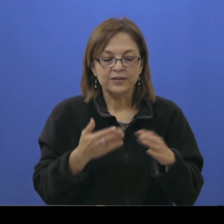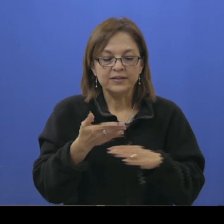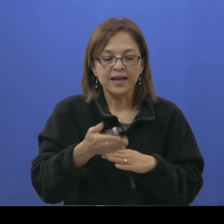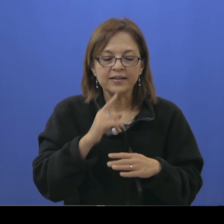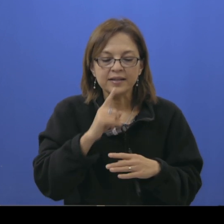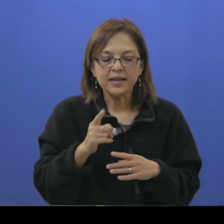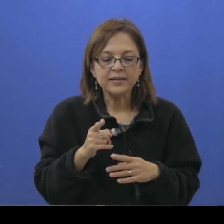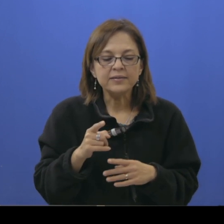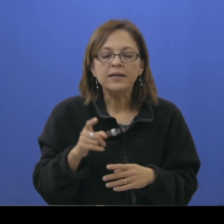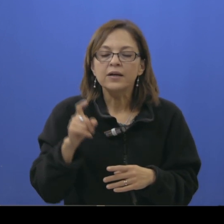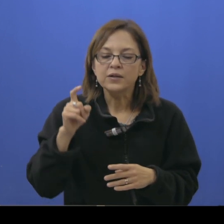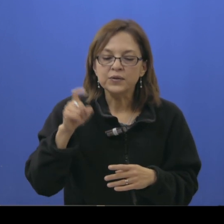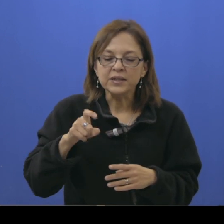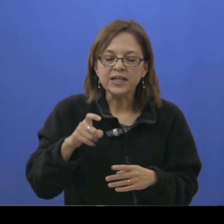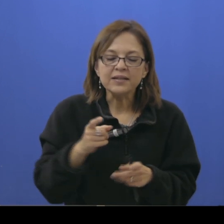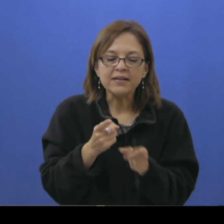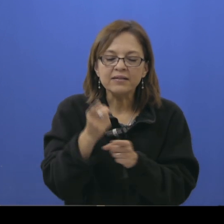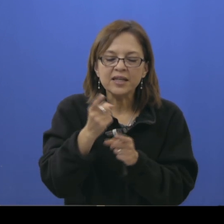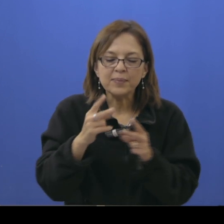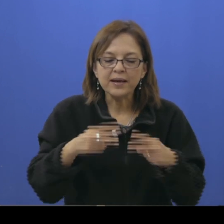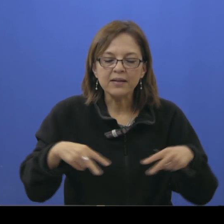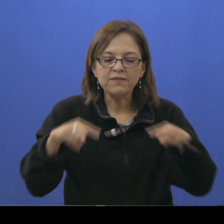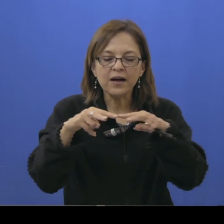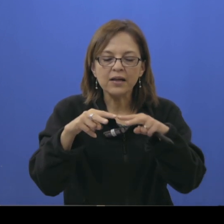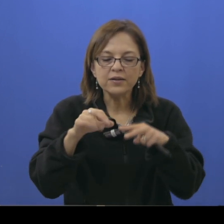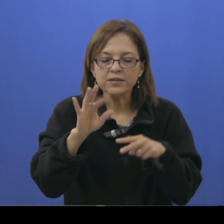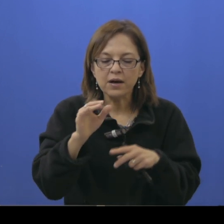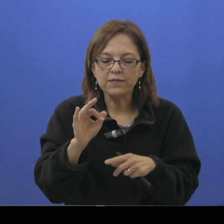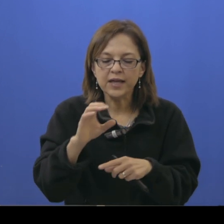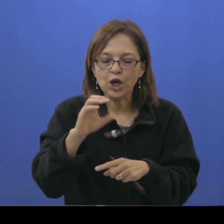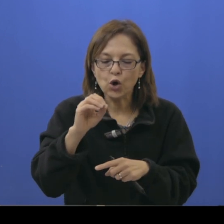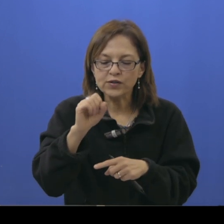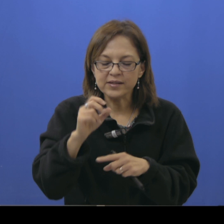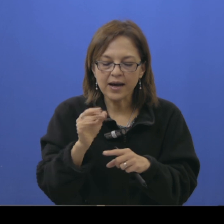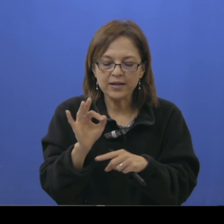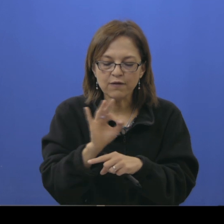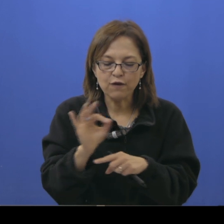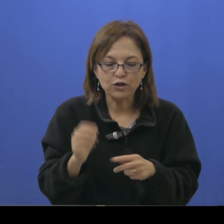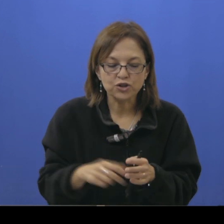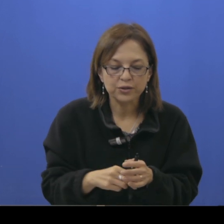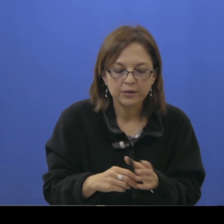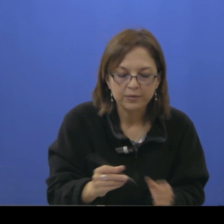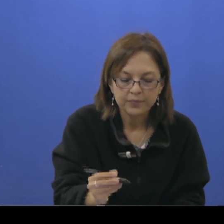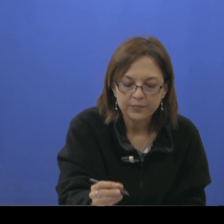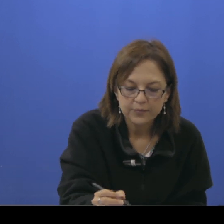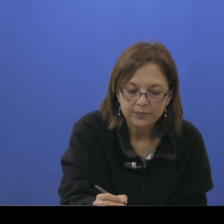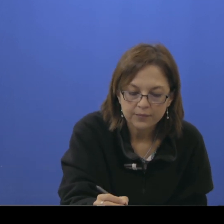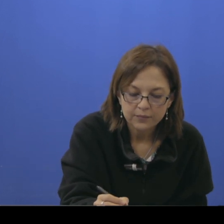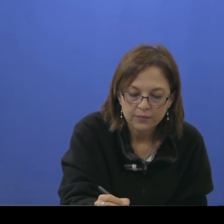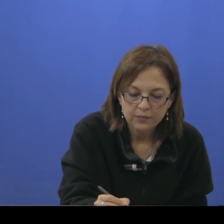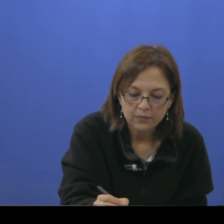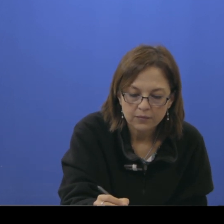Now the next is you need the typical values of the cosine function.